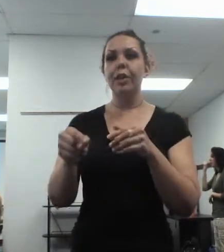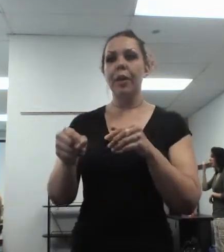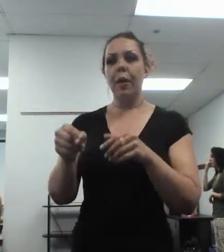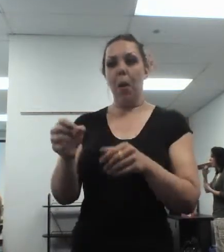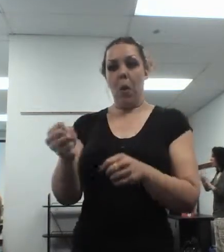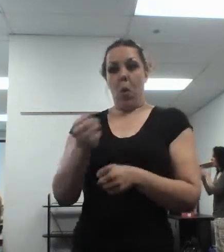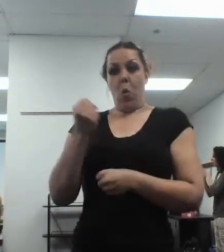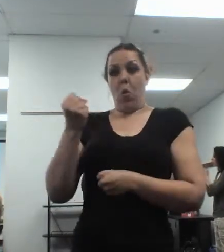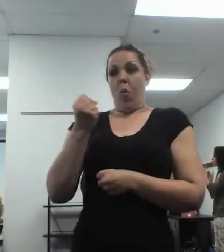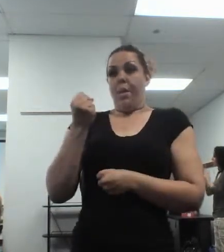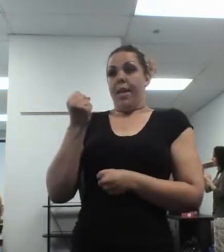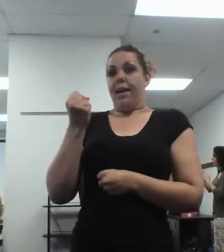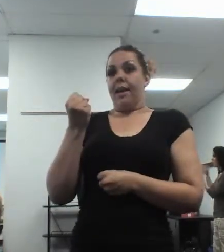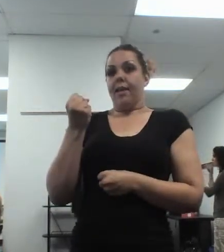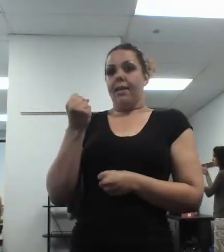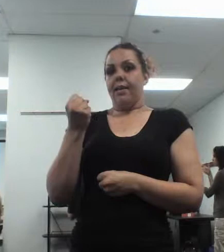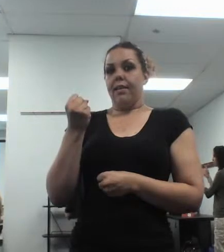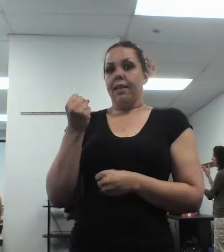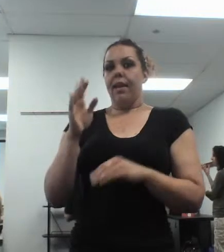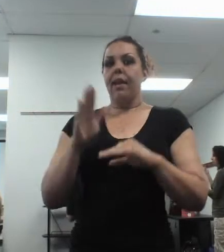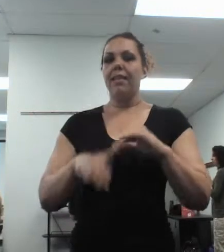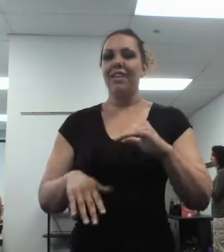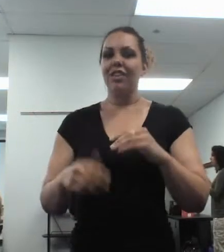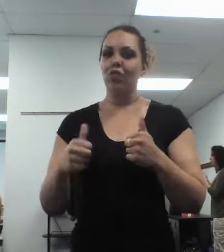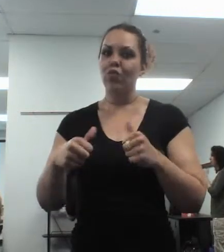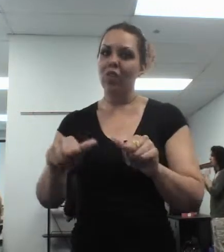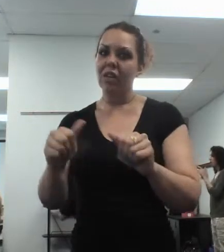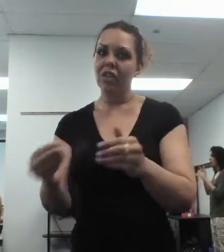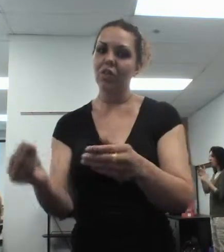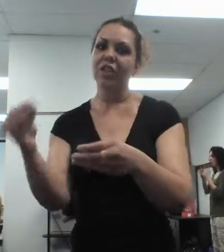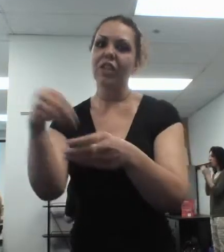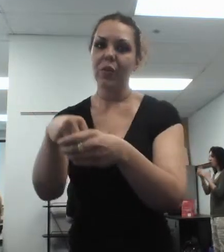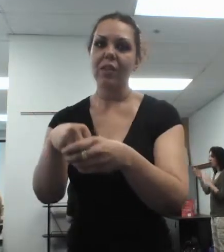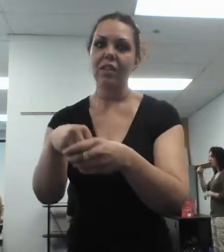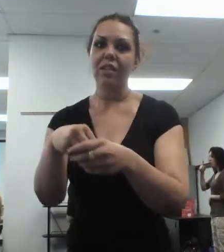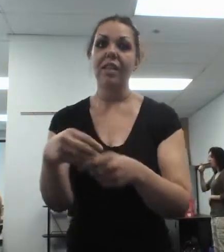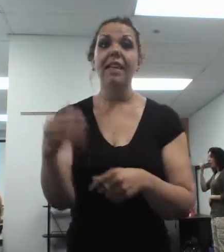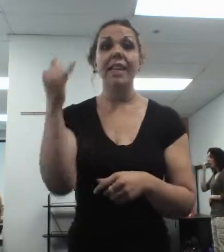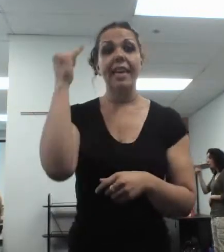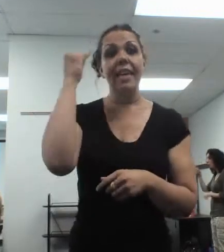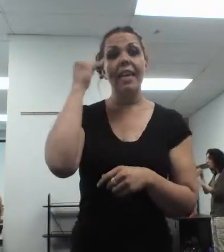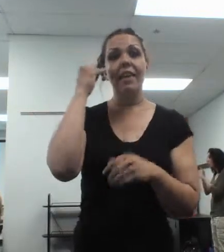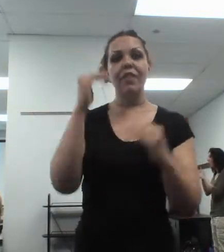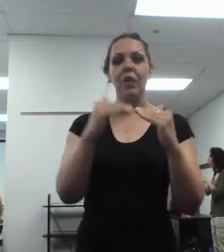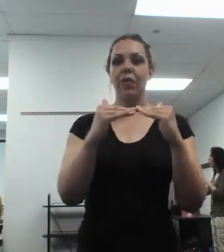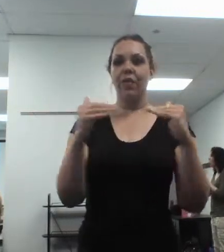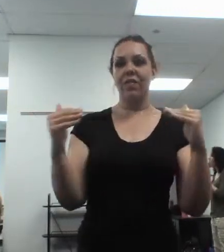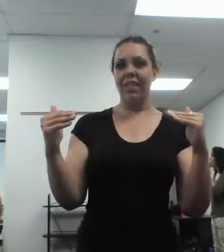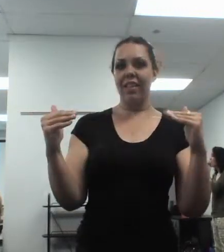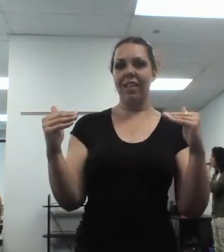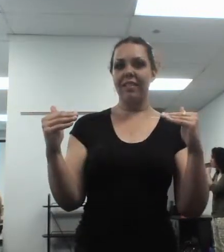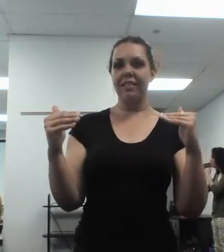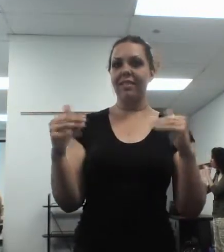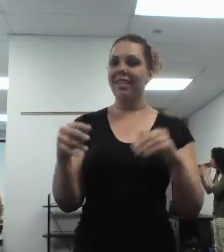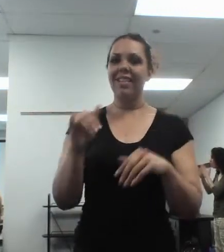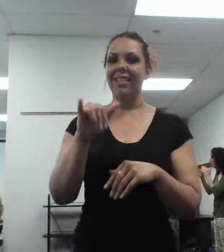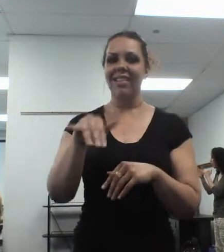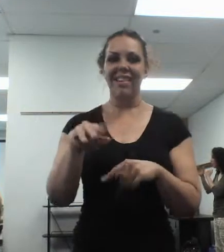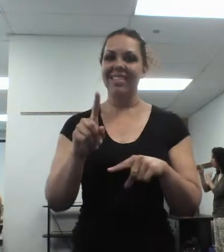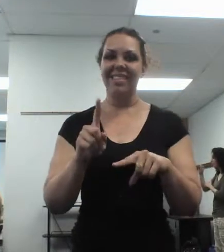to try to include it. If you're flat and a monotone person, you're kind of always going to be flat and a monotone person. That's not ASL. So take